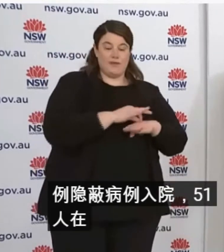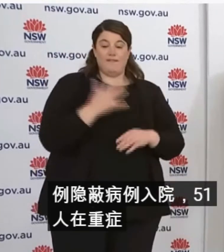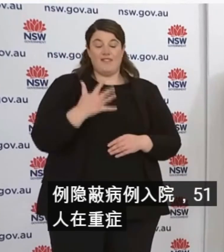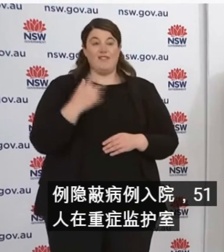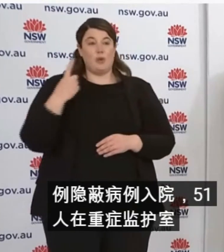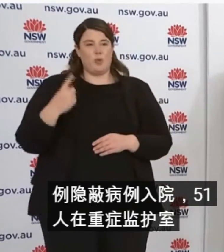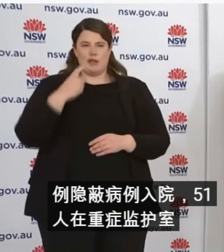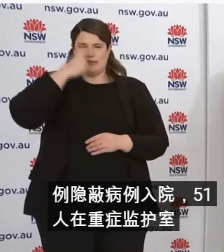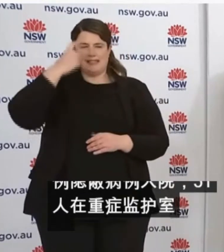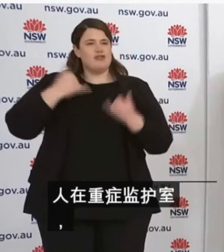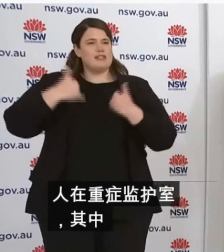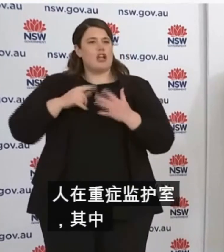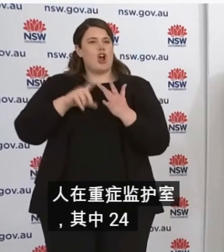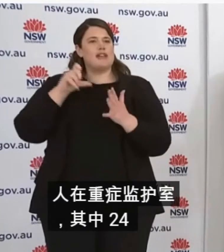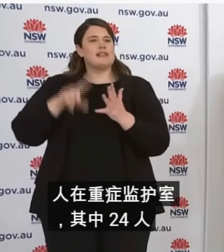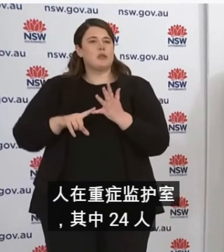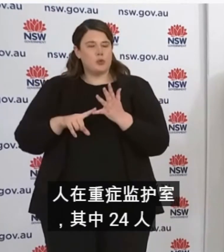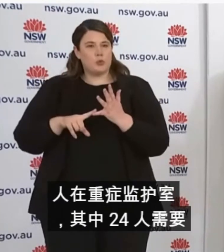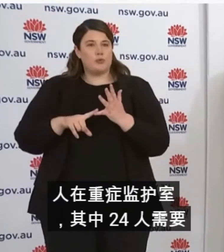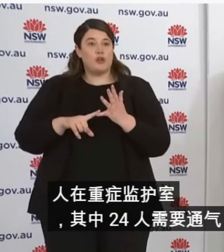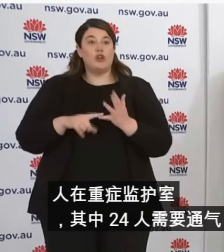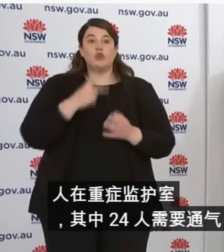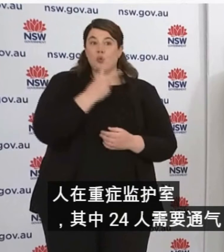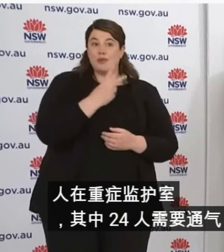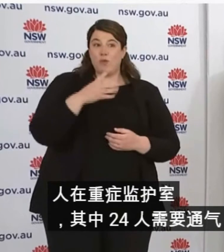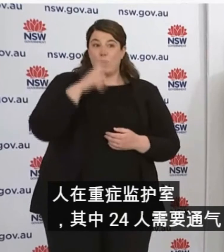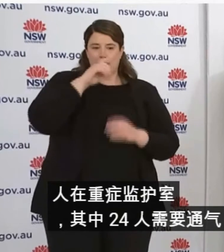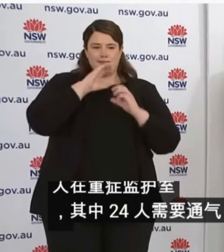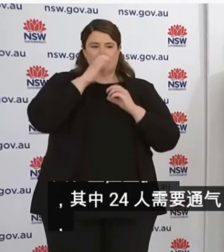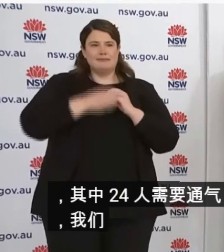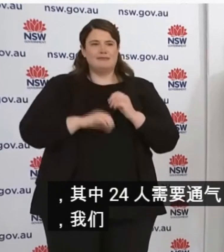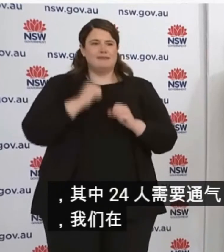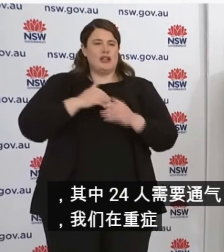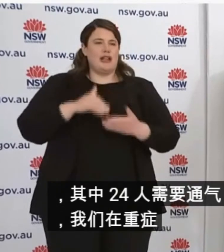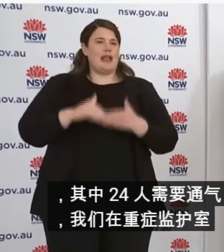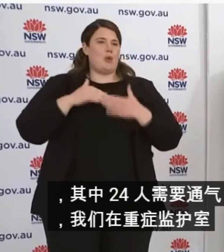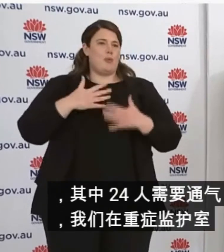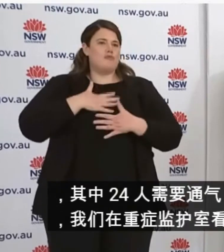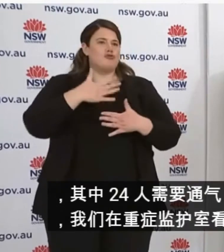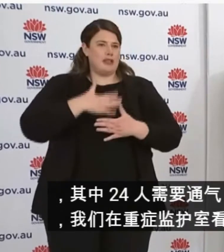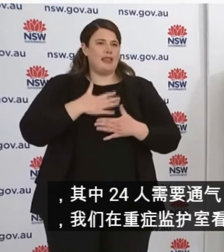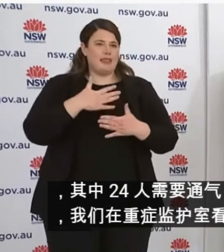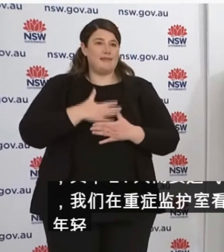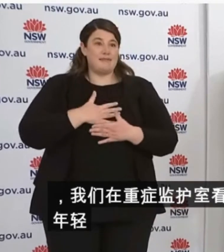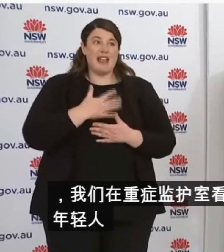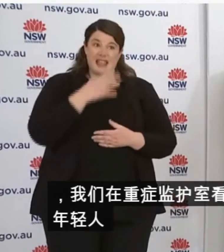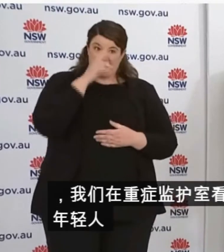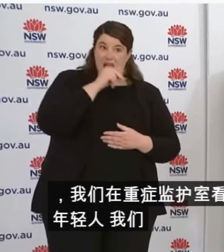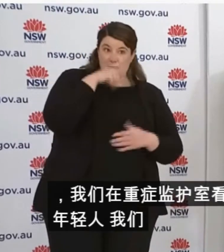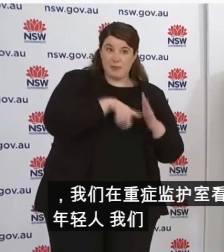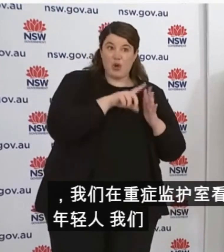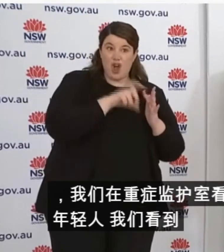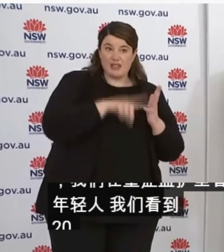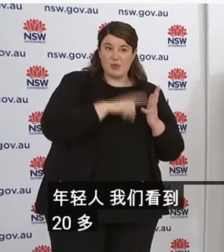people in intensive care, and 24 of whom require ventilation. And we are seeing young people in ICU. We're seeing people